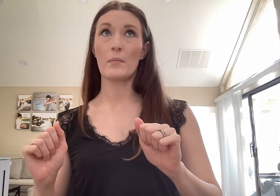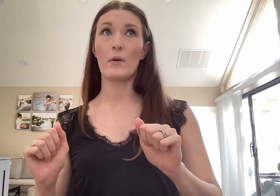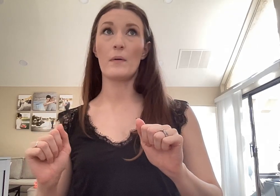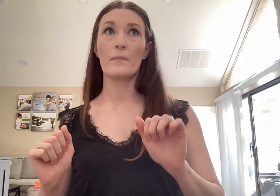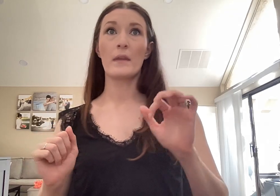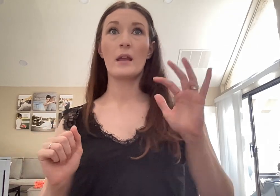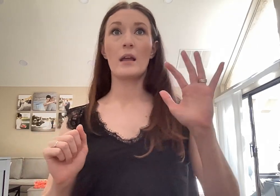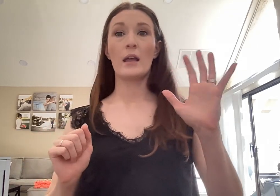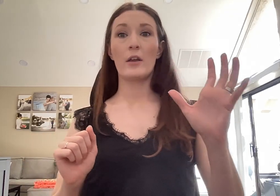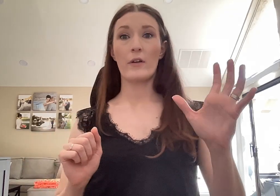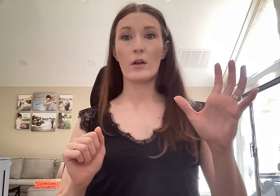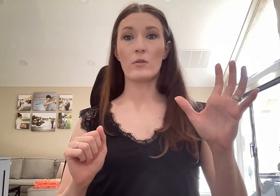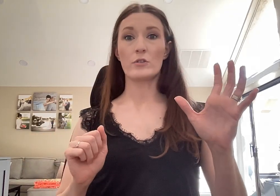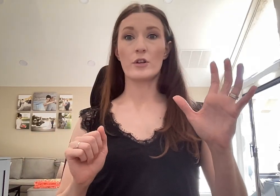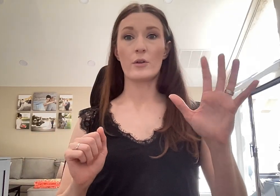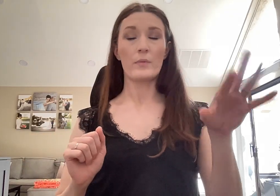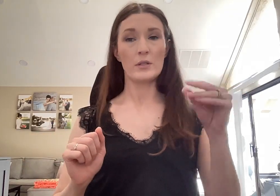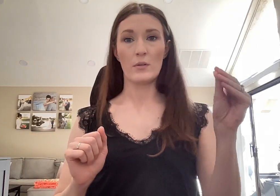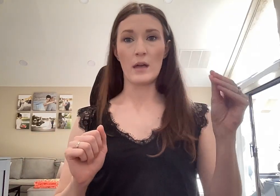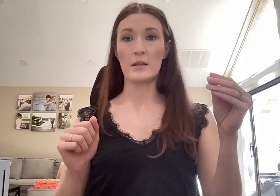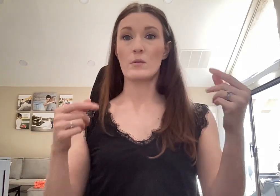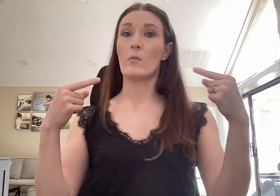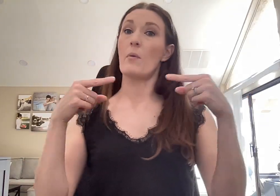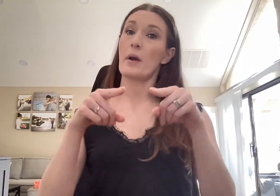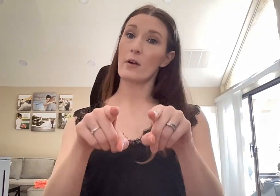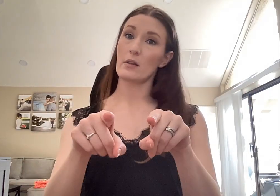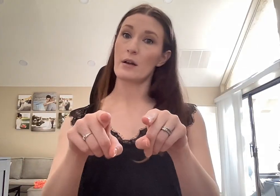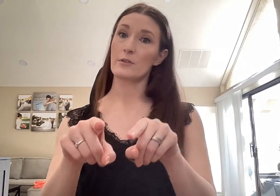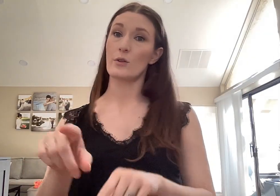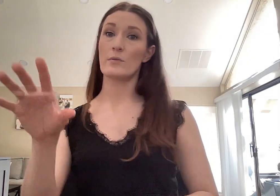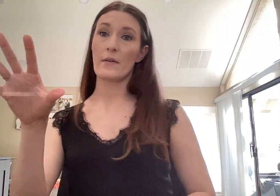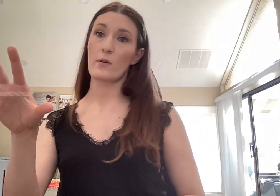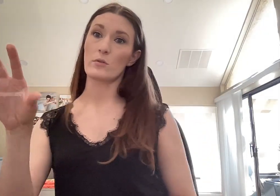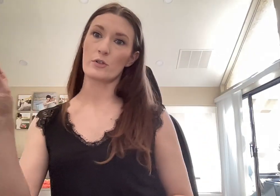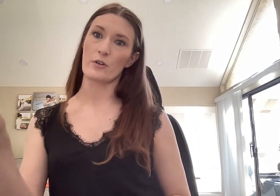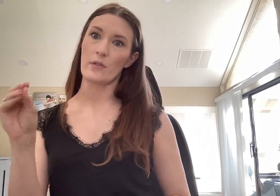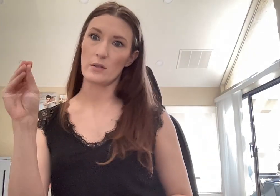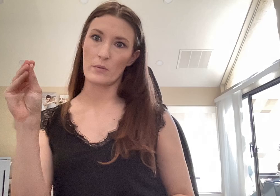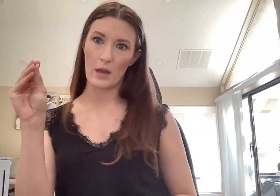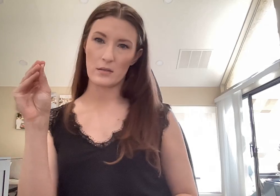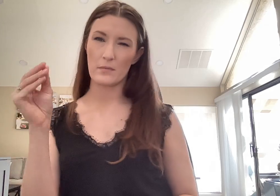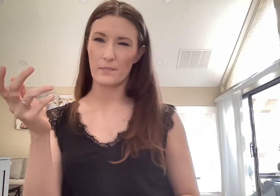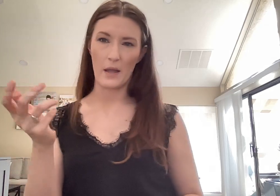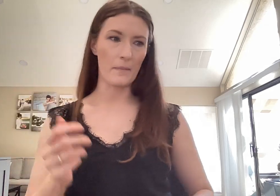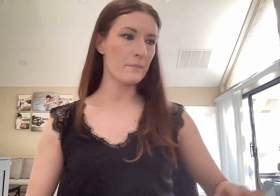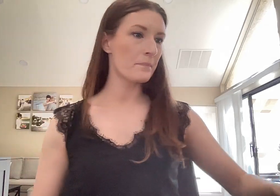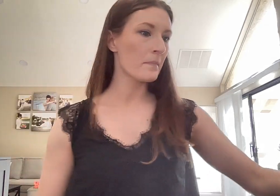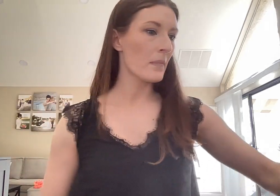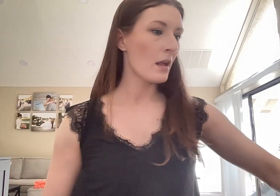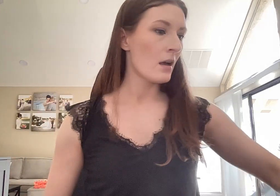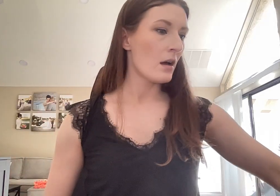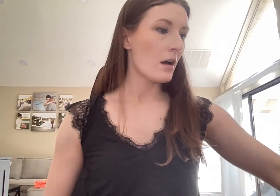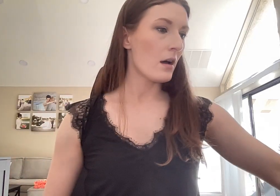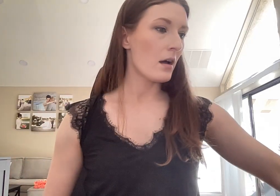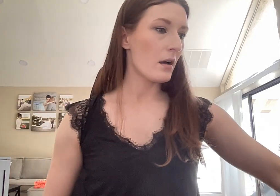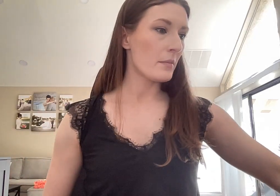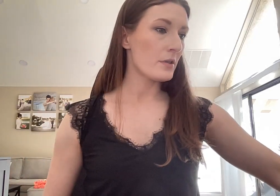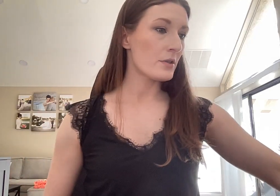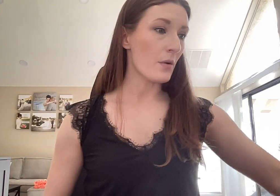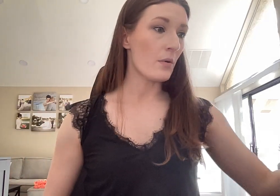example, hearing culture, we do this, while parallel to deaf culture, they do this. Okay? So